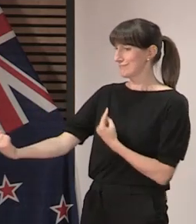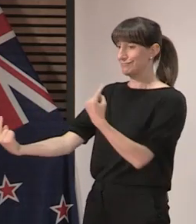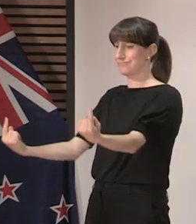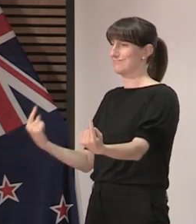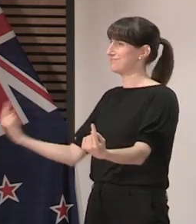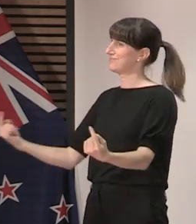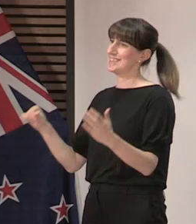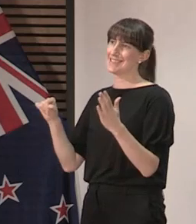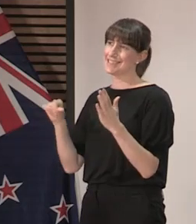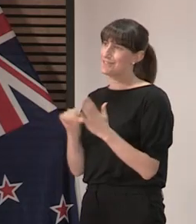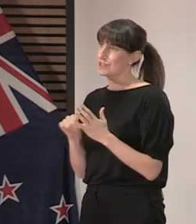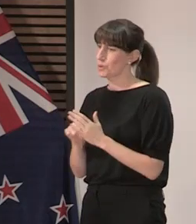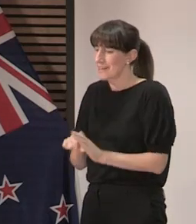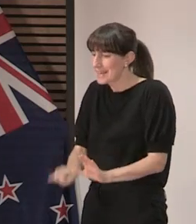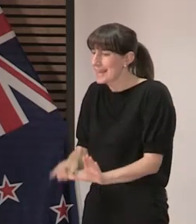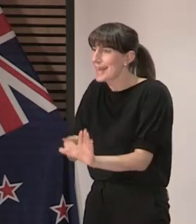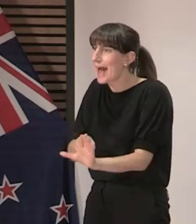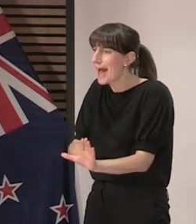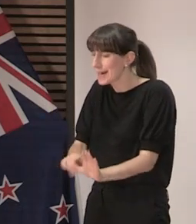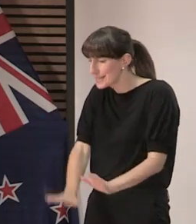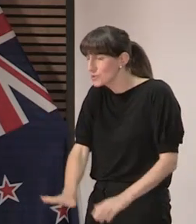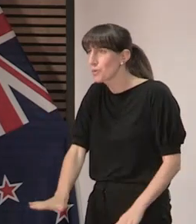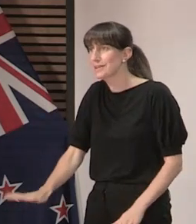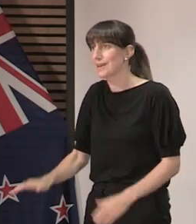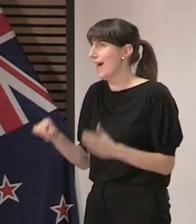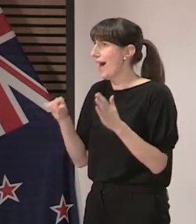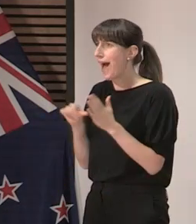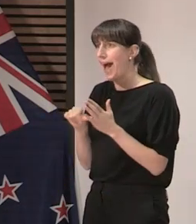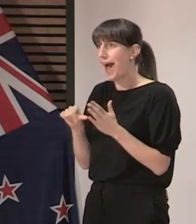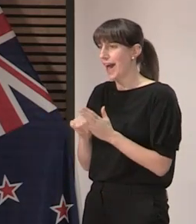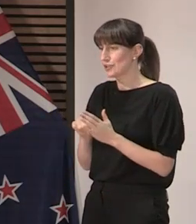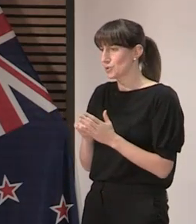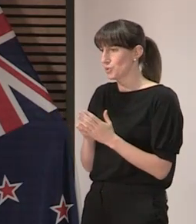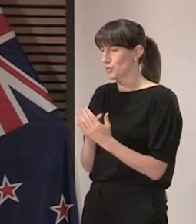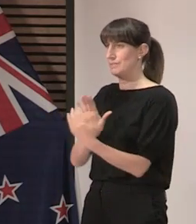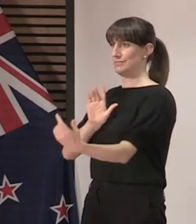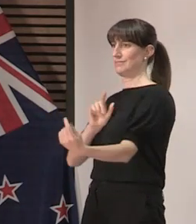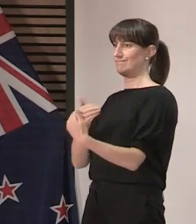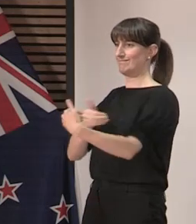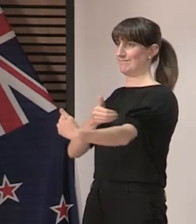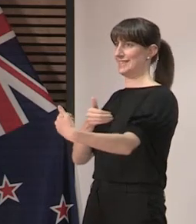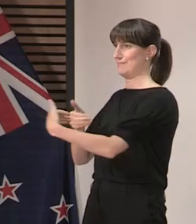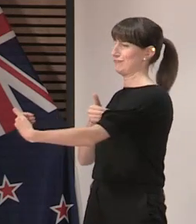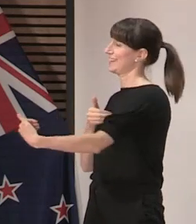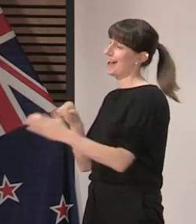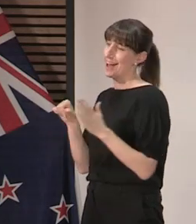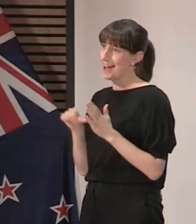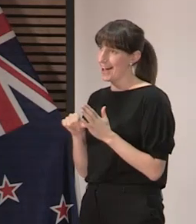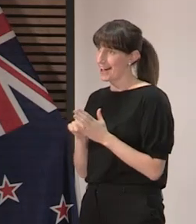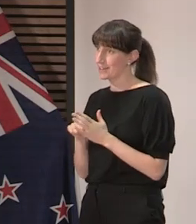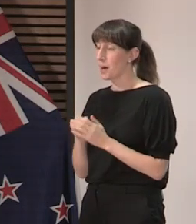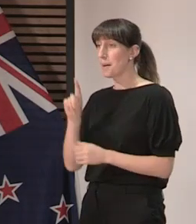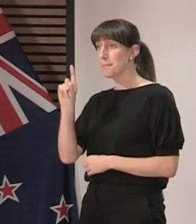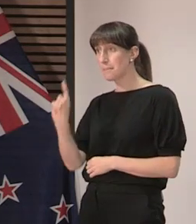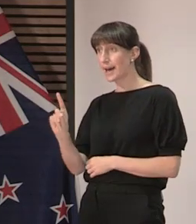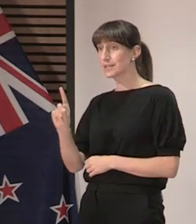people, particularly the youngest children in early childhood education. We've reached the point where the Director General of Health